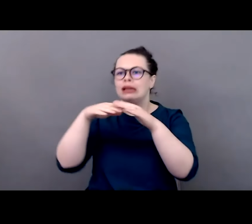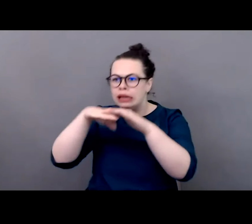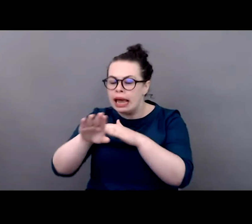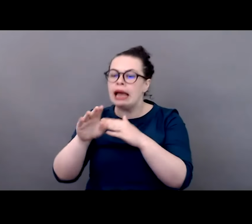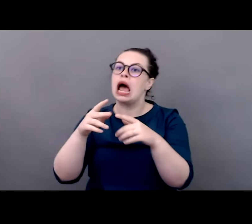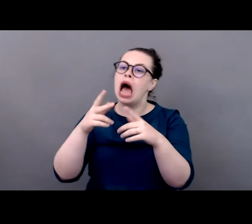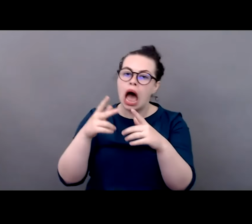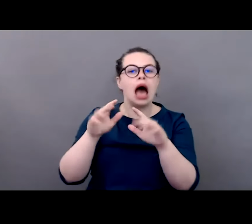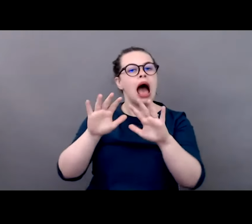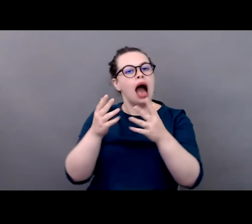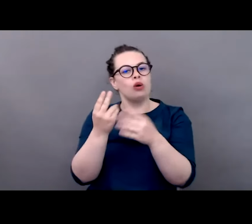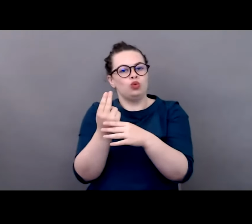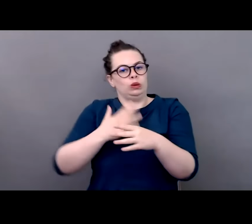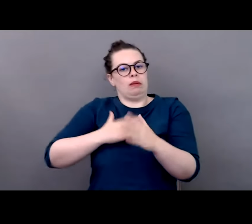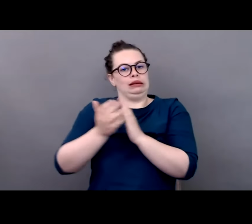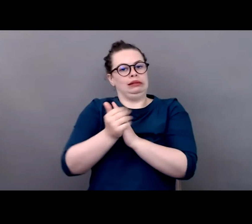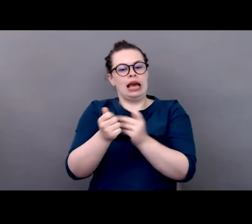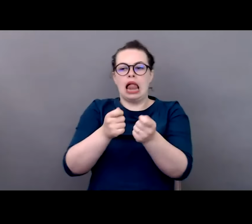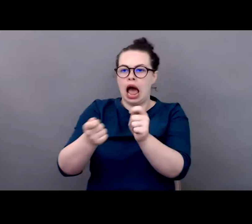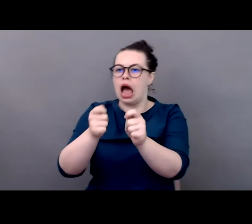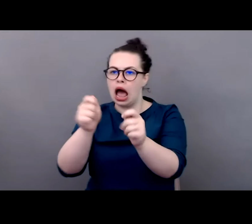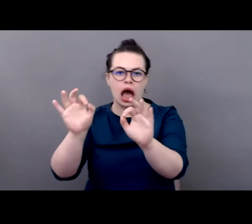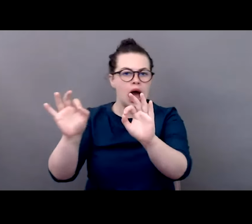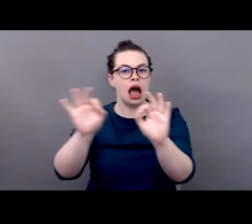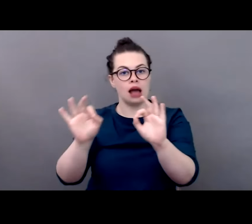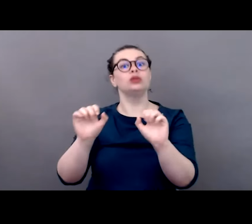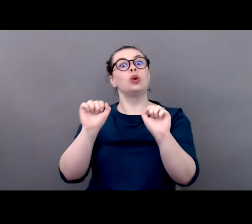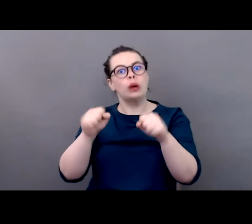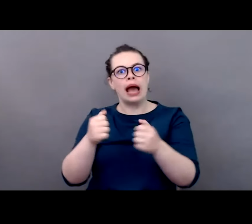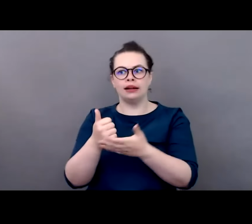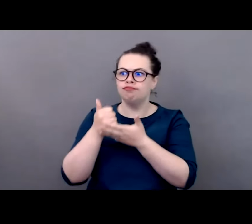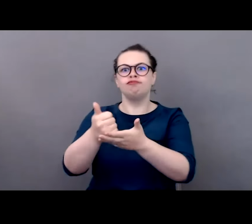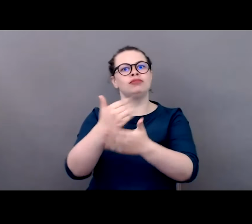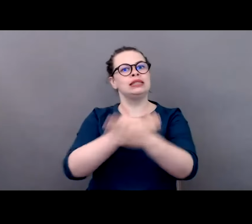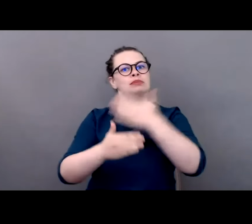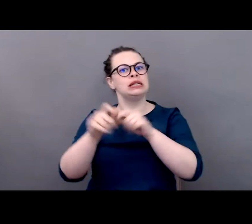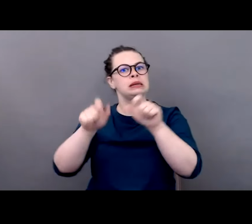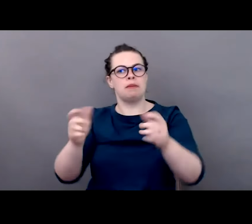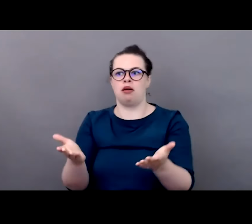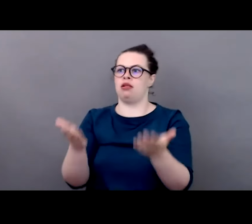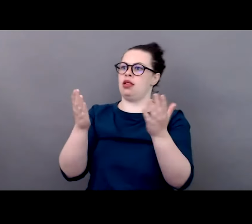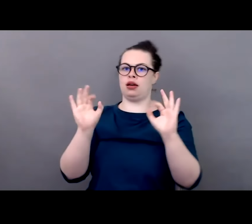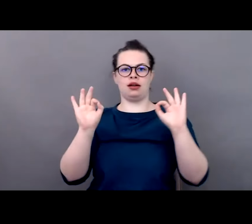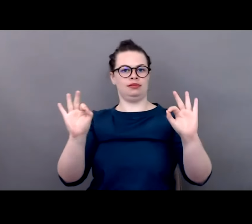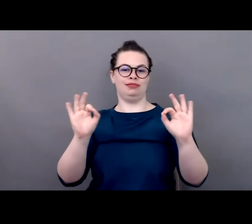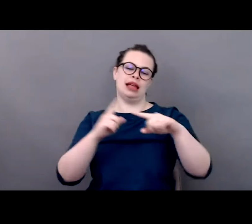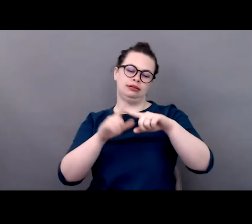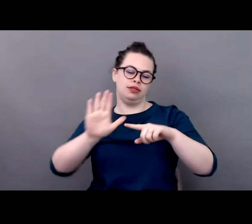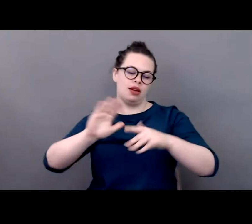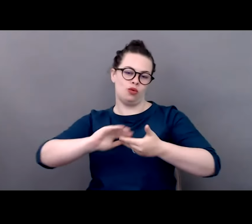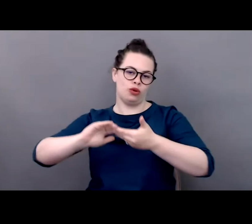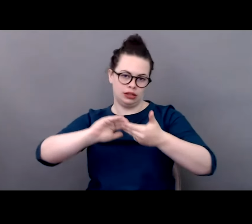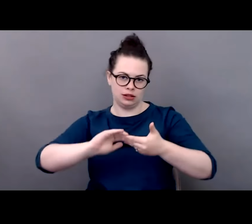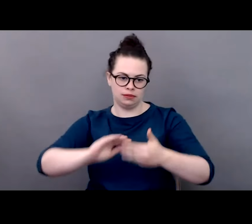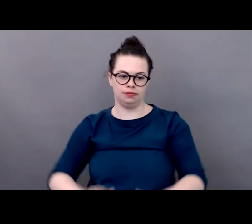and meaningful for disabled people and their representative organizations. And all of our researchers in this project